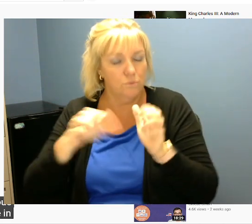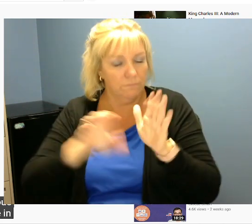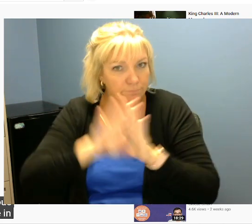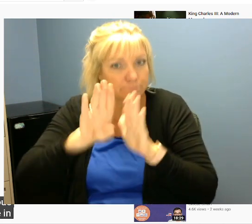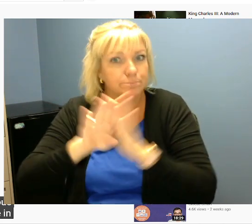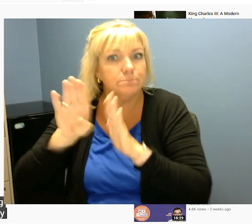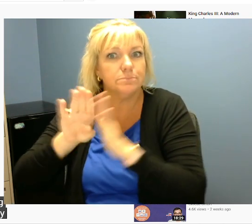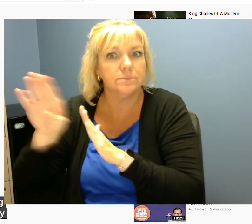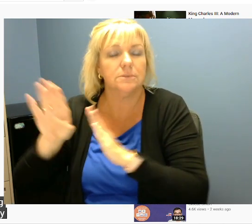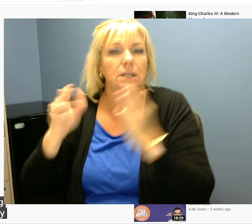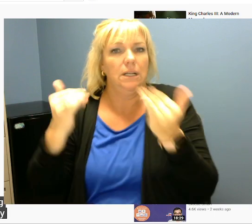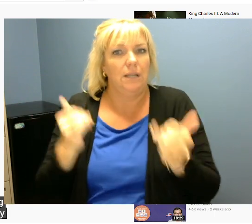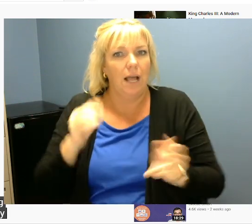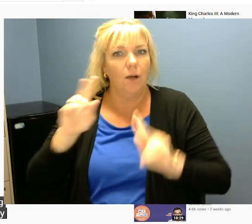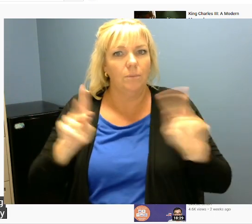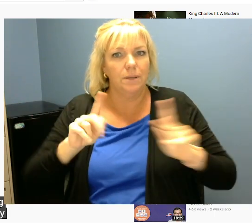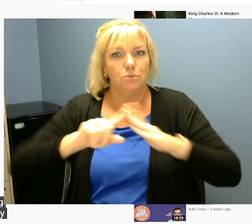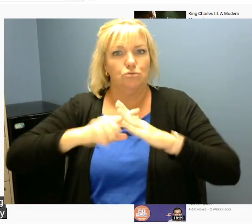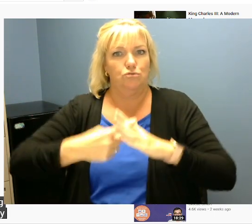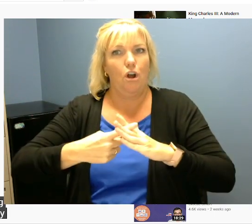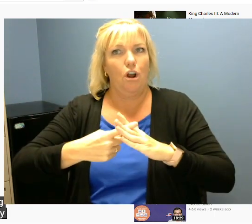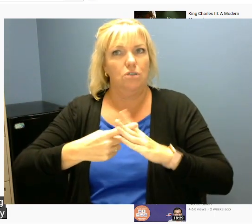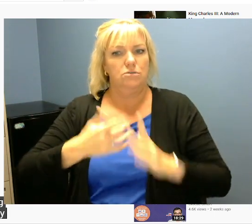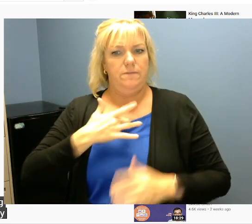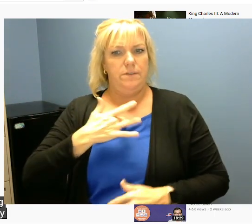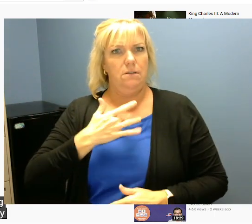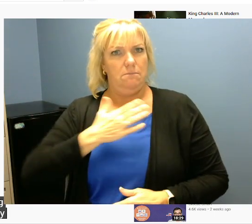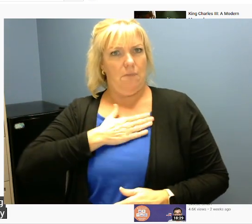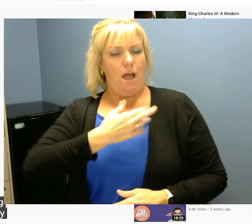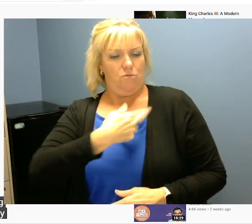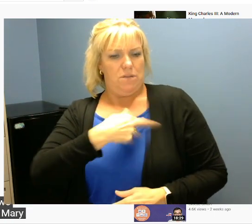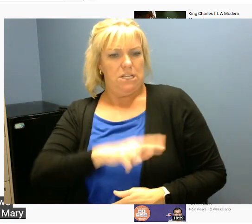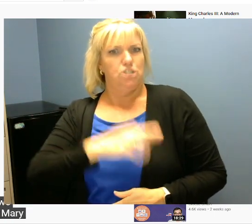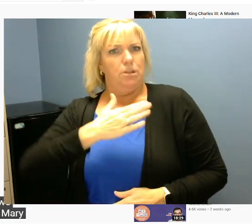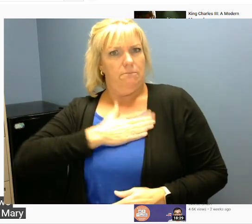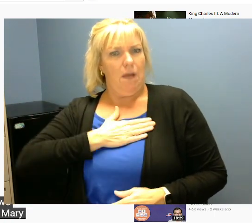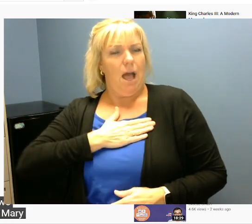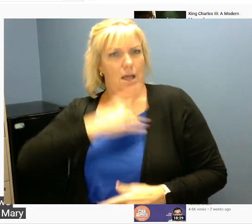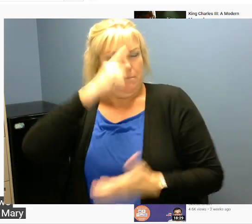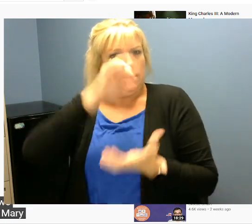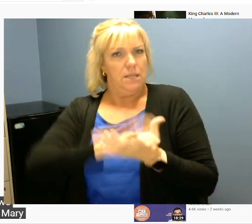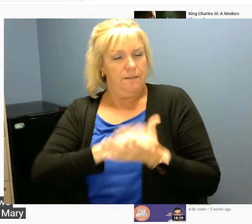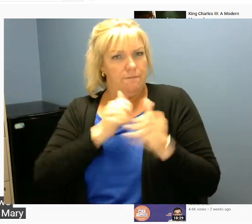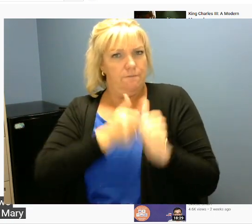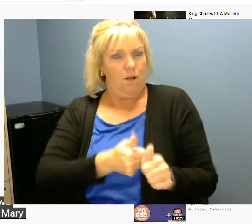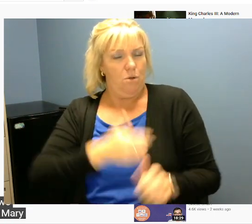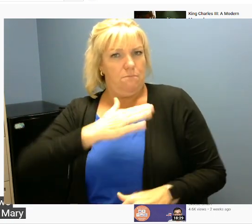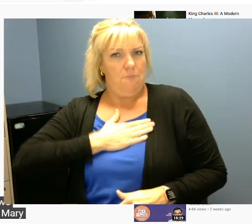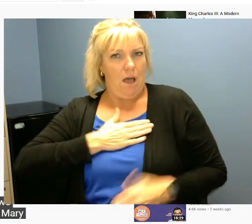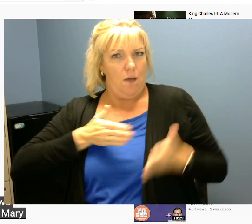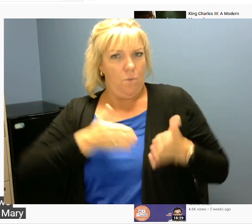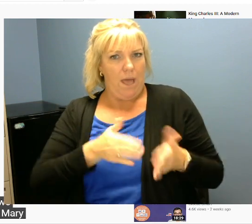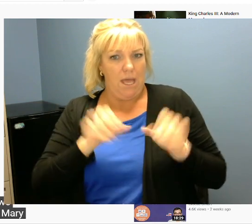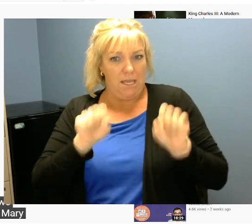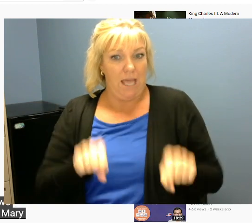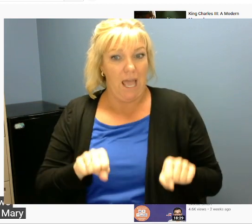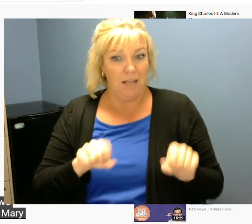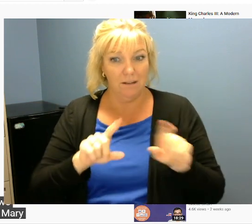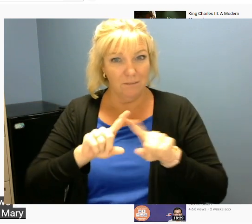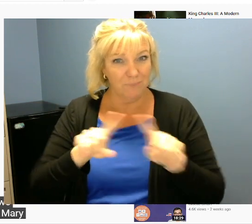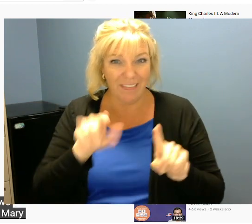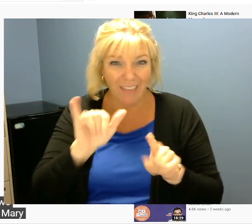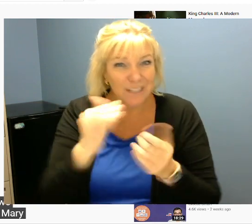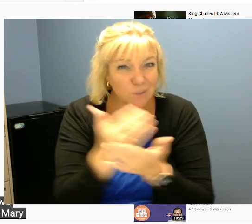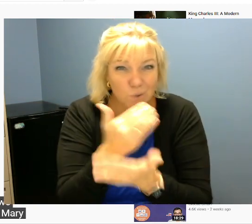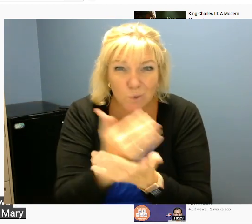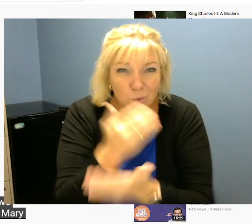to believe in the freedom of religion and letting people practice the faith in the way that they choose to, which again we haven't